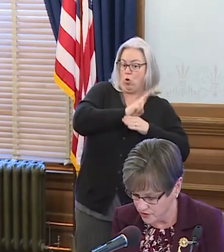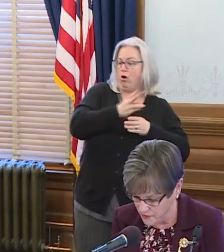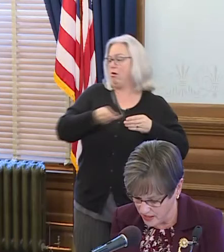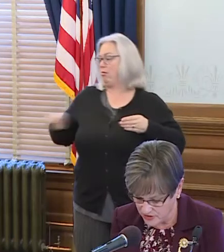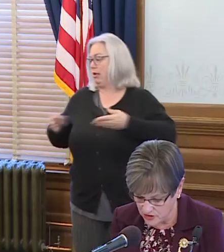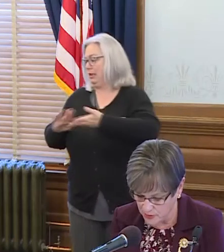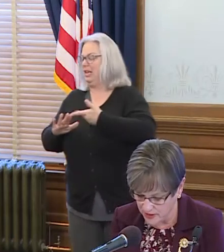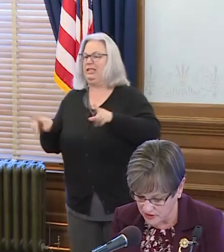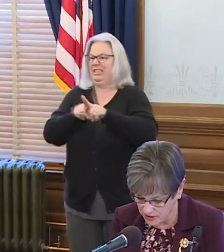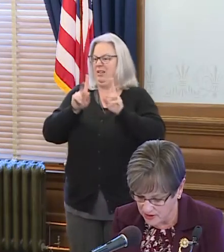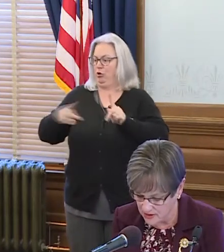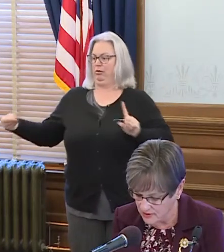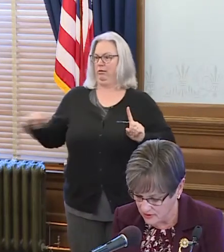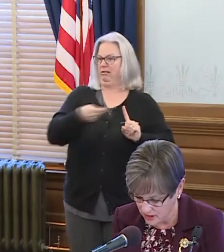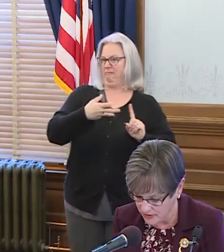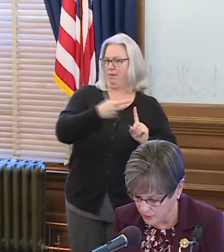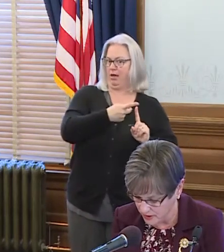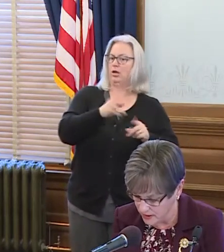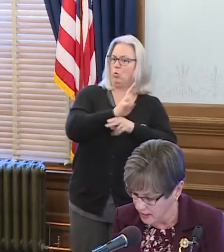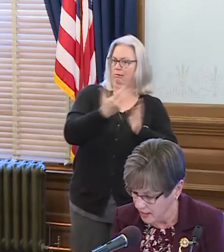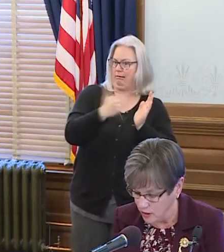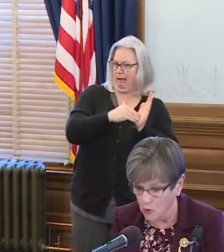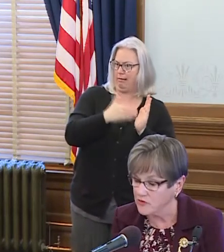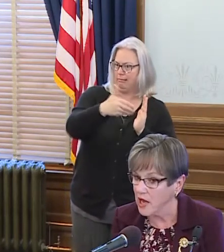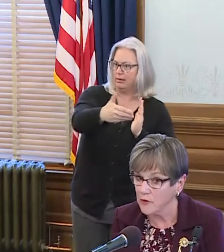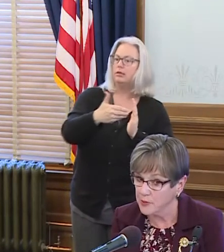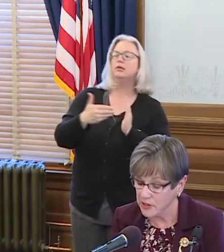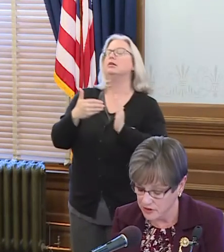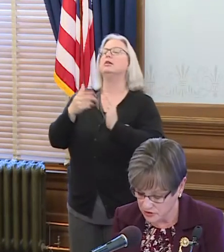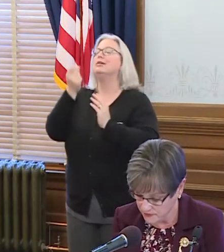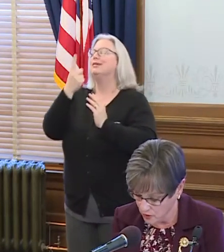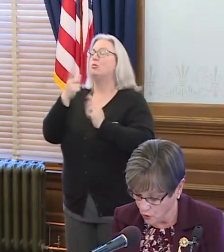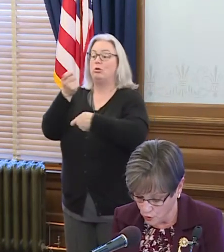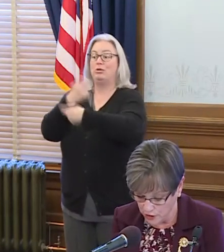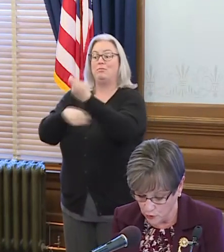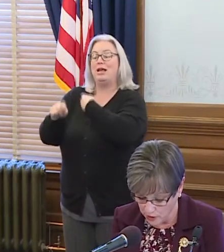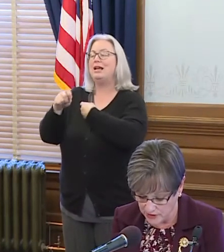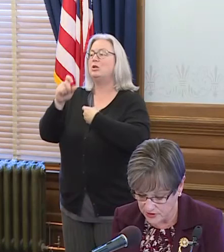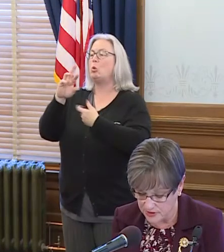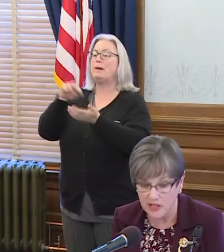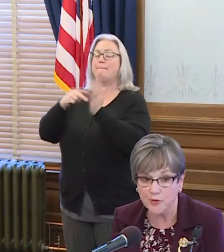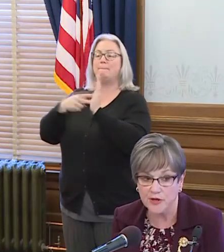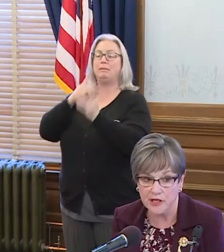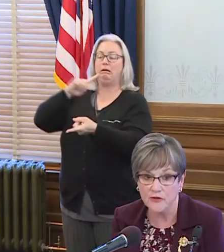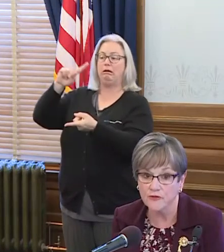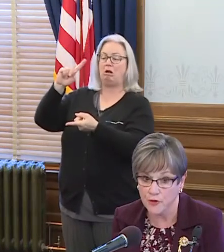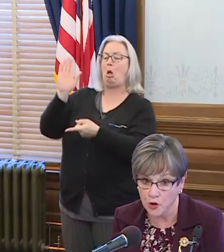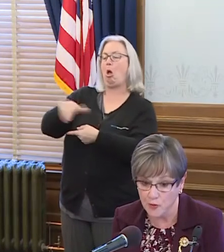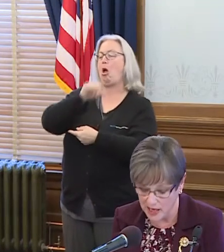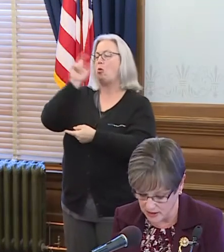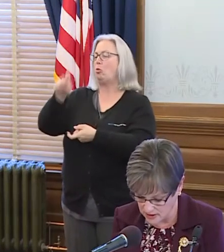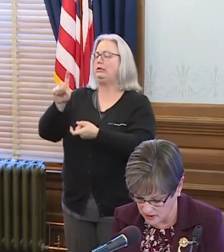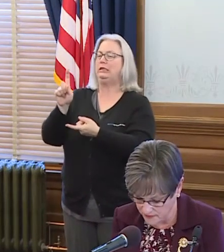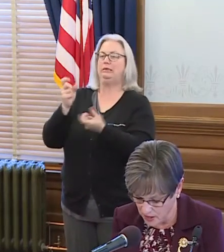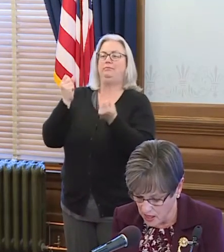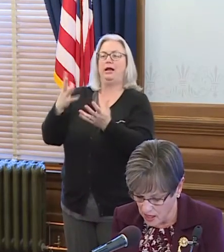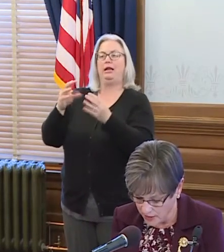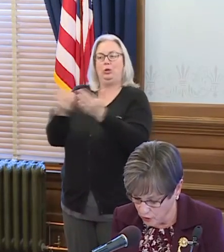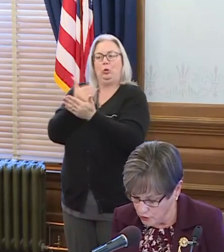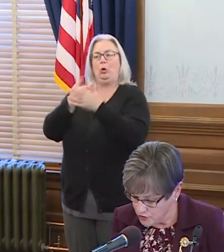shortage of masks by extending their lifespan. It will not replace or erase the desperate need for new